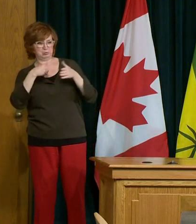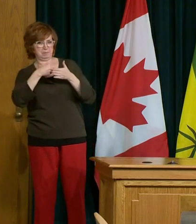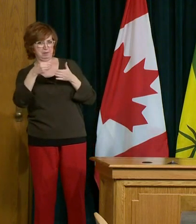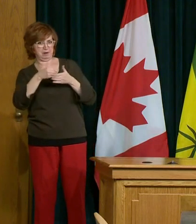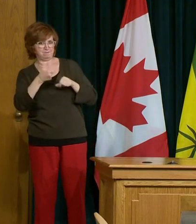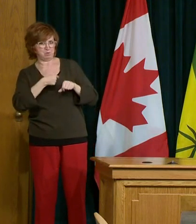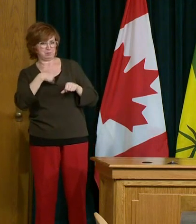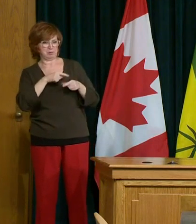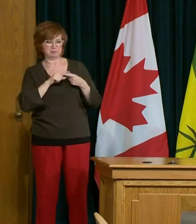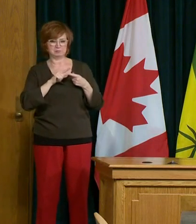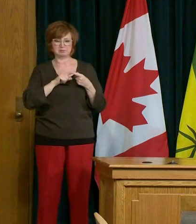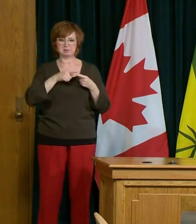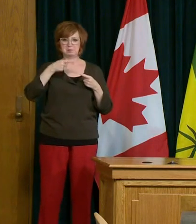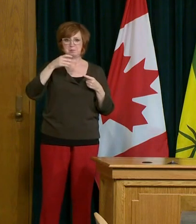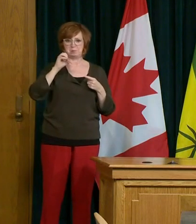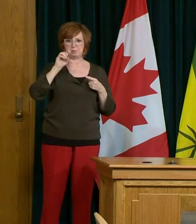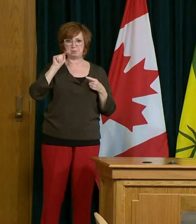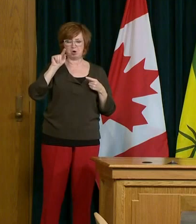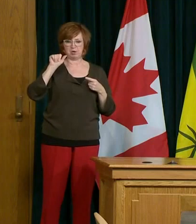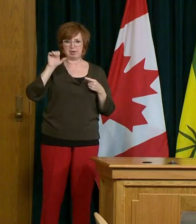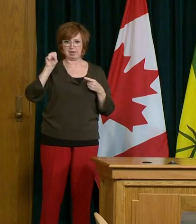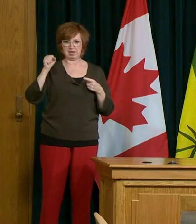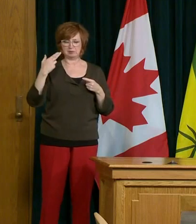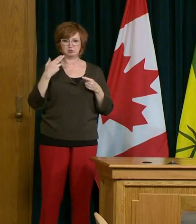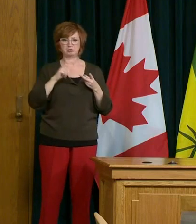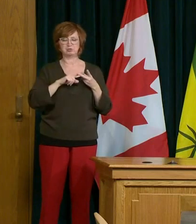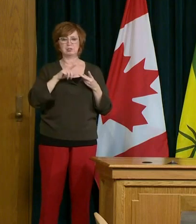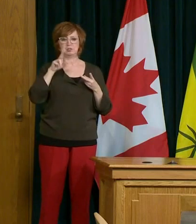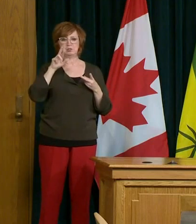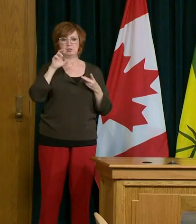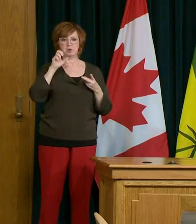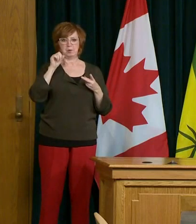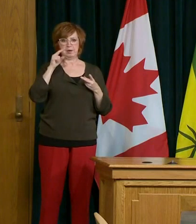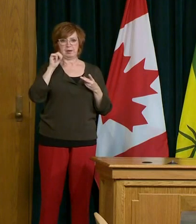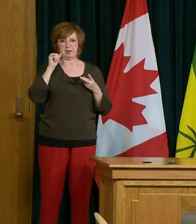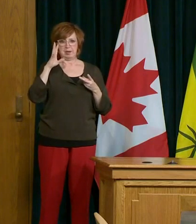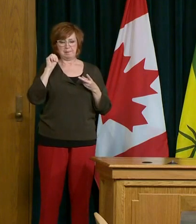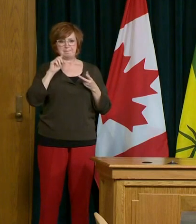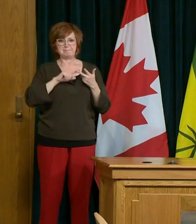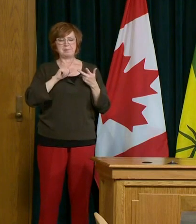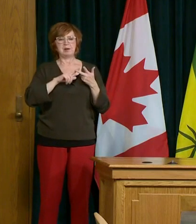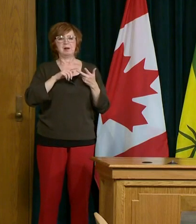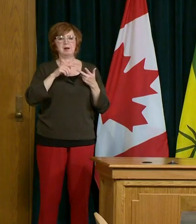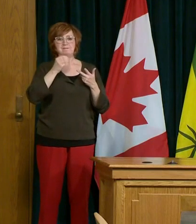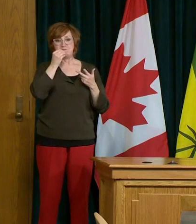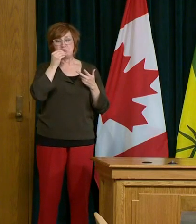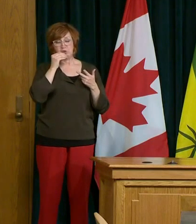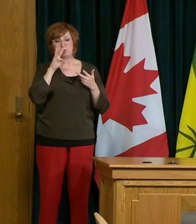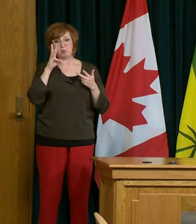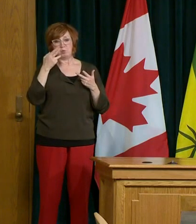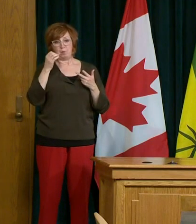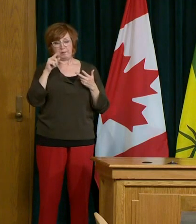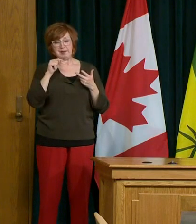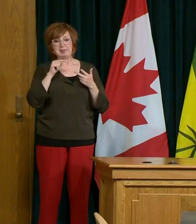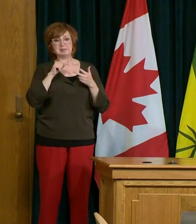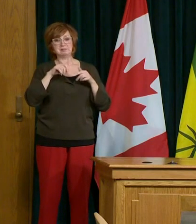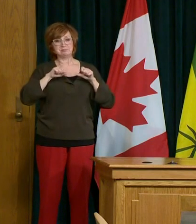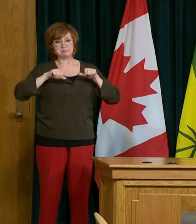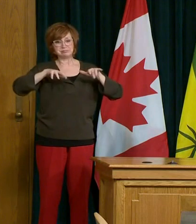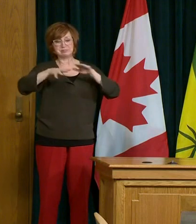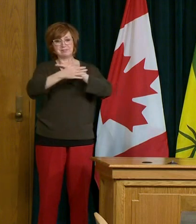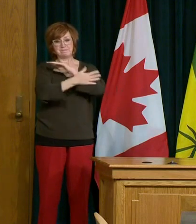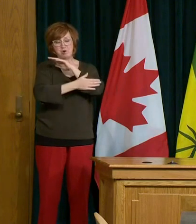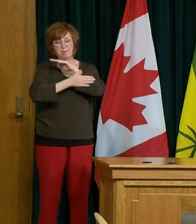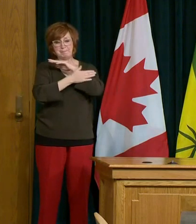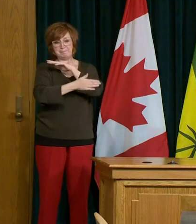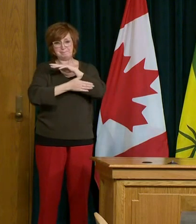and among the uranium and among the agricultural goods that are going in the ground right now as we start the great mega project of seeding here in